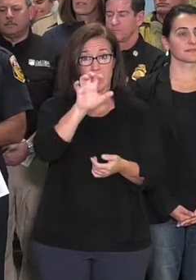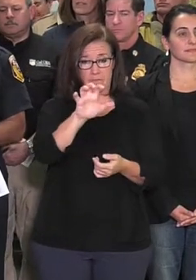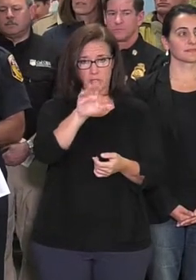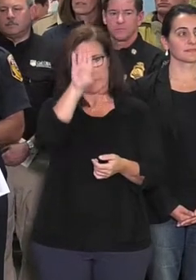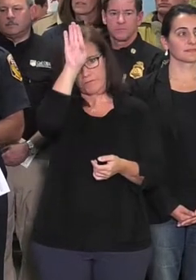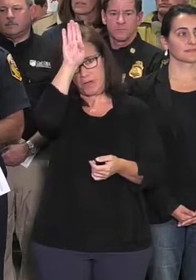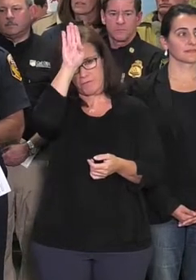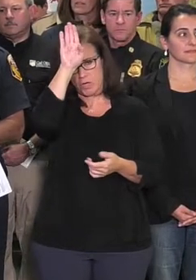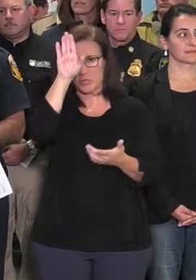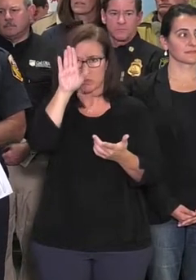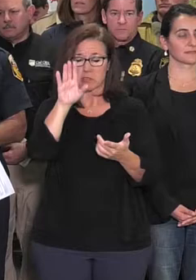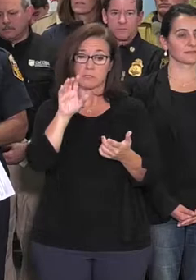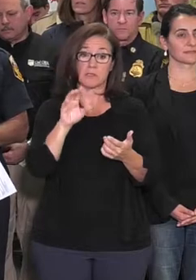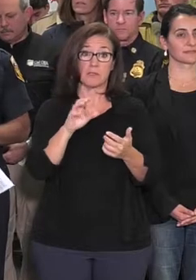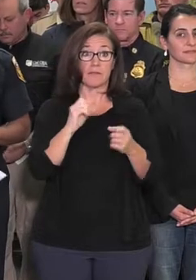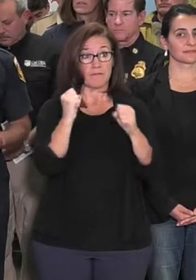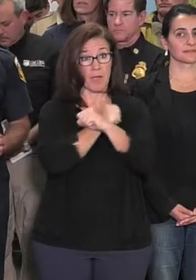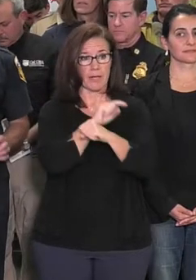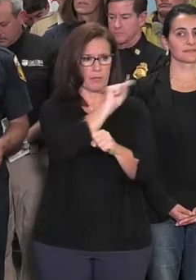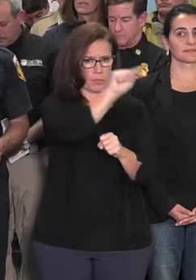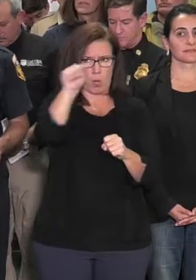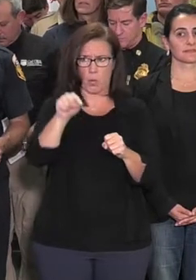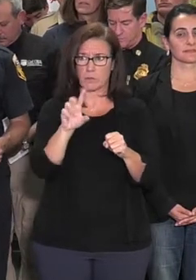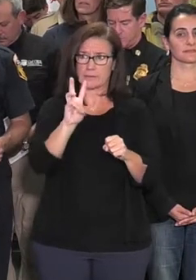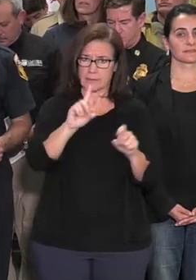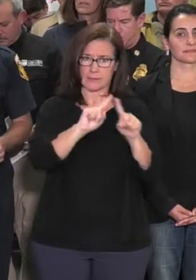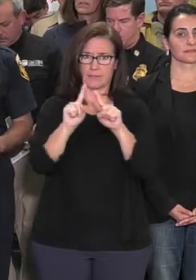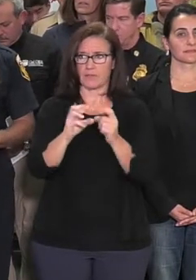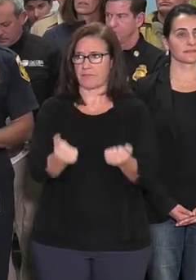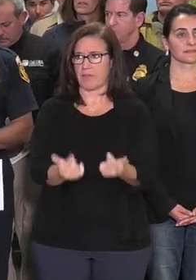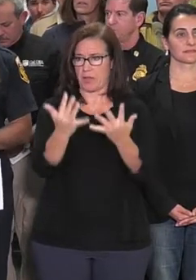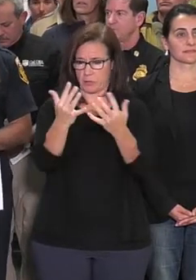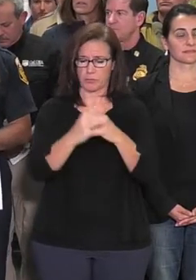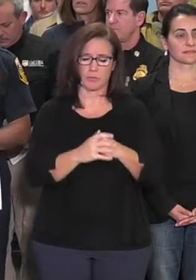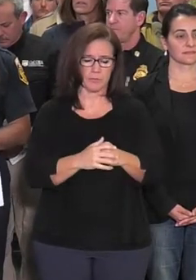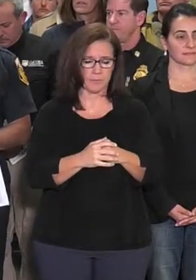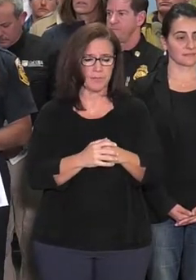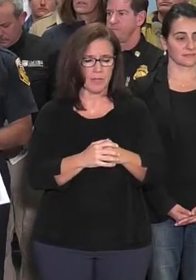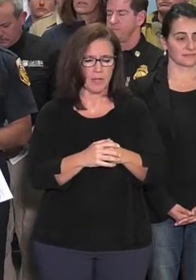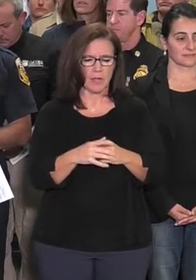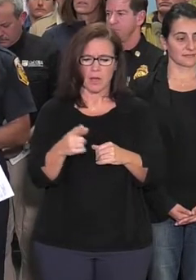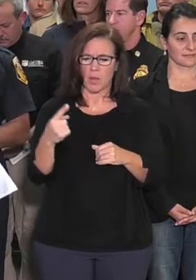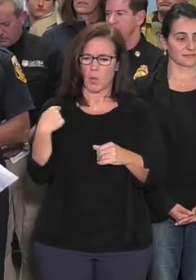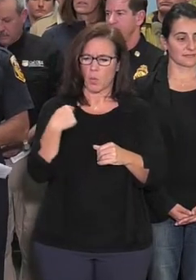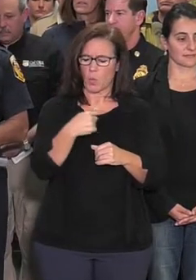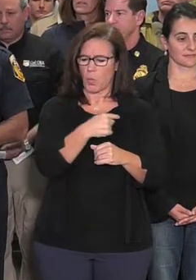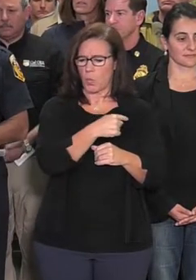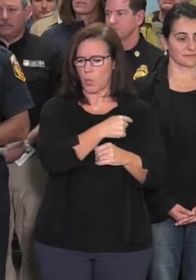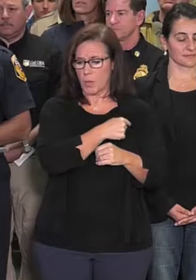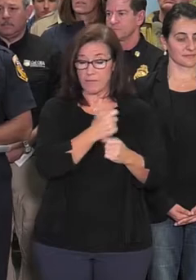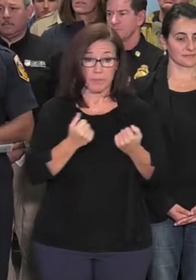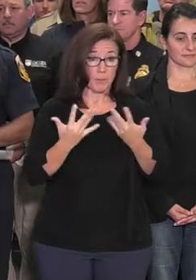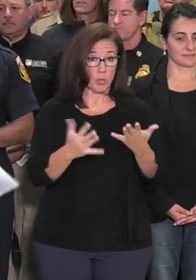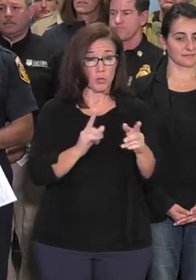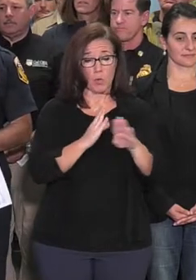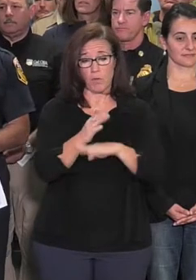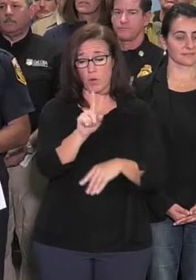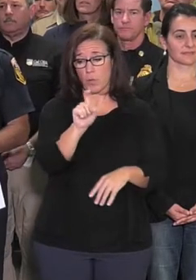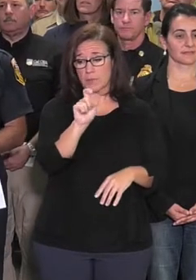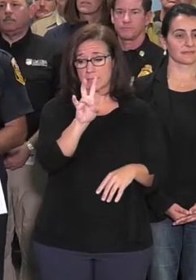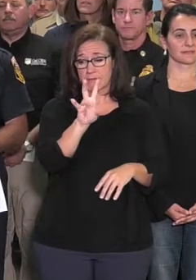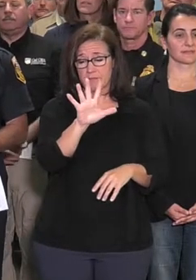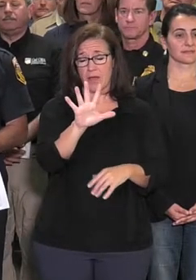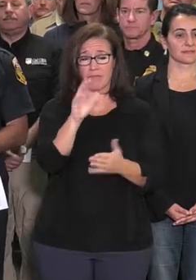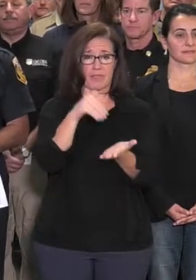fires that have occurred as a result of this wind event. And we burned over 175,000 acres. And